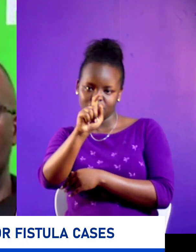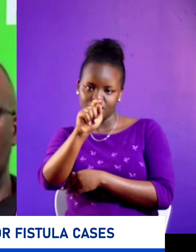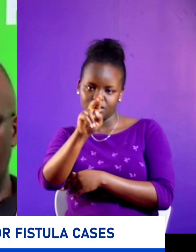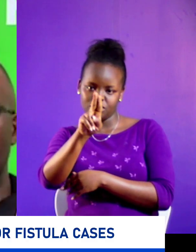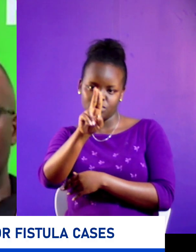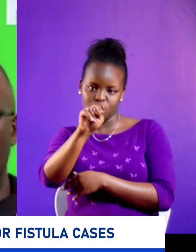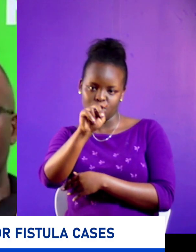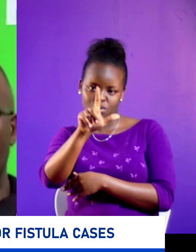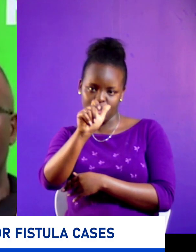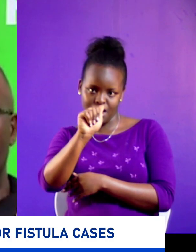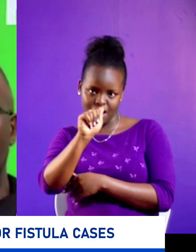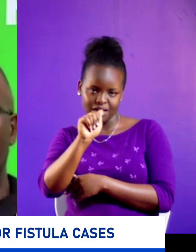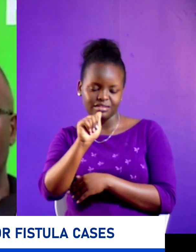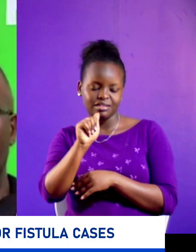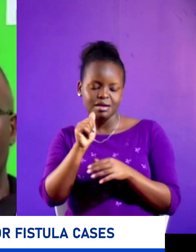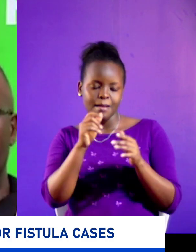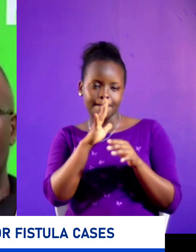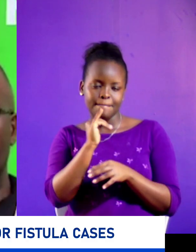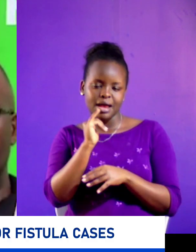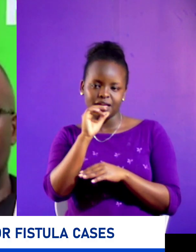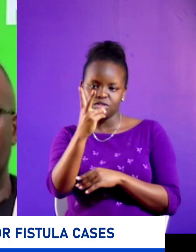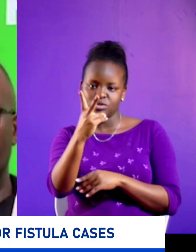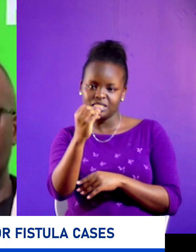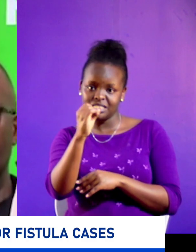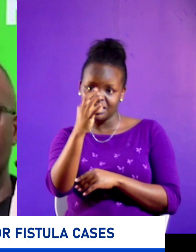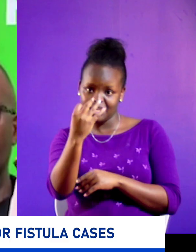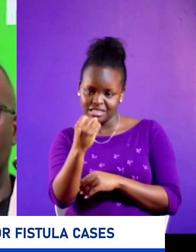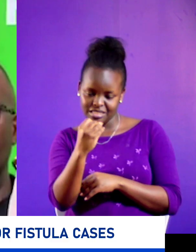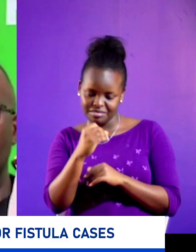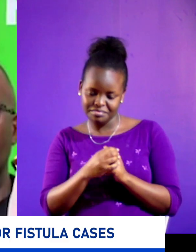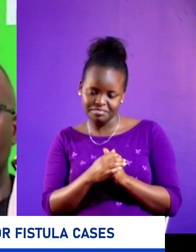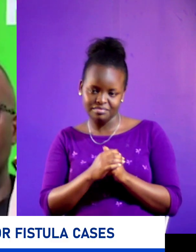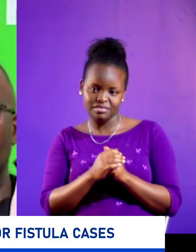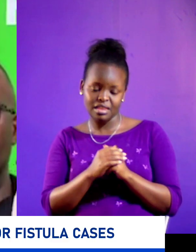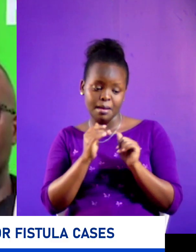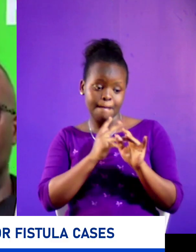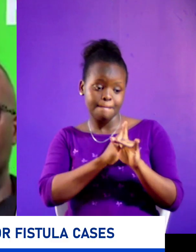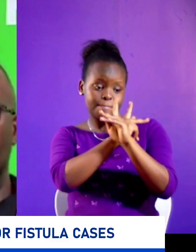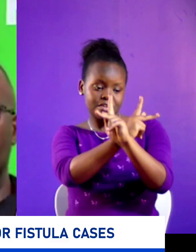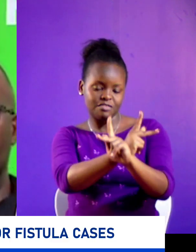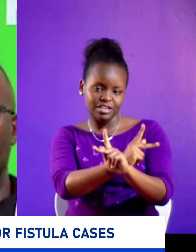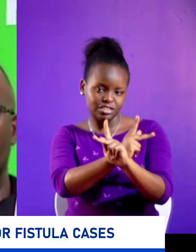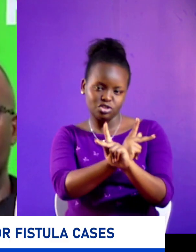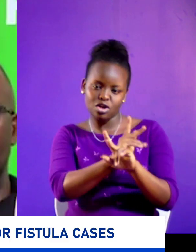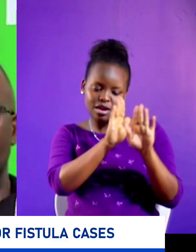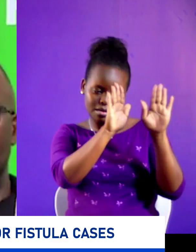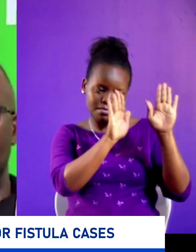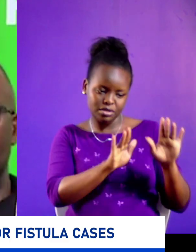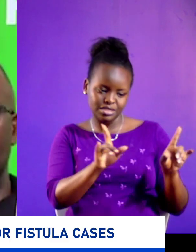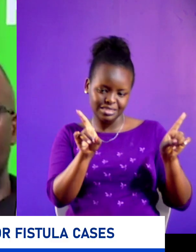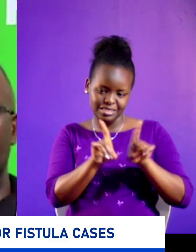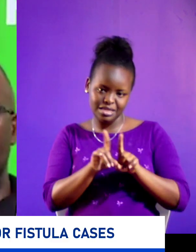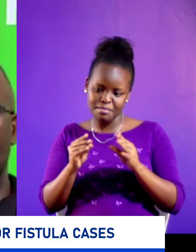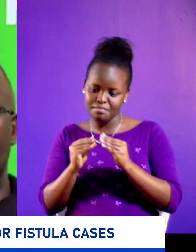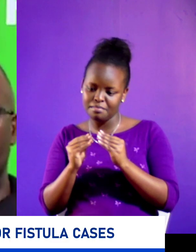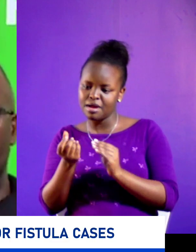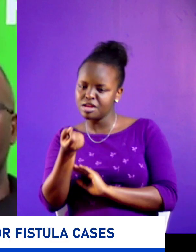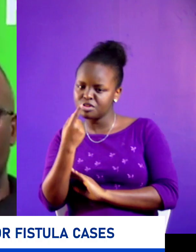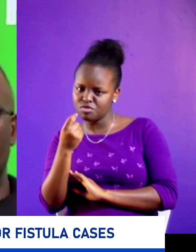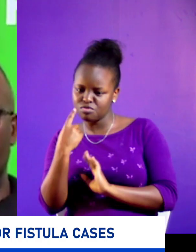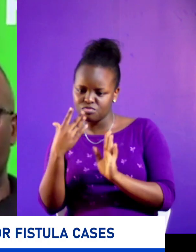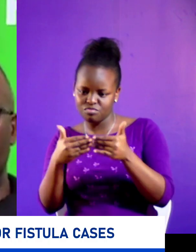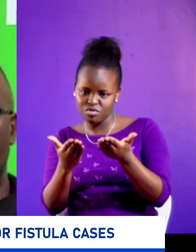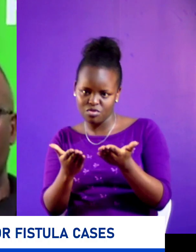multi-pronged approach. So prevention is as critical as the cure itself, perhaps even more